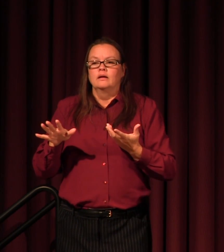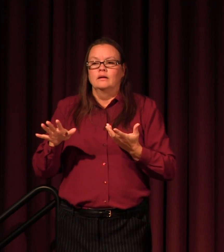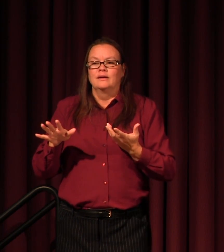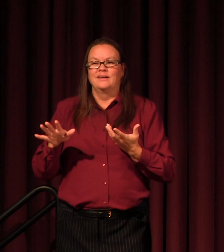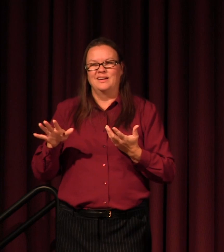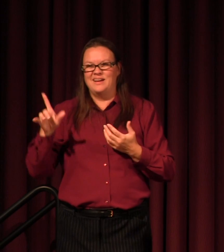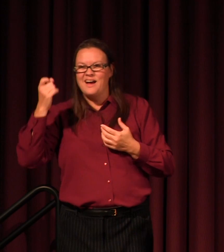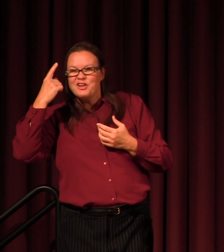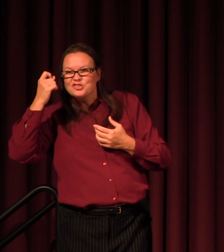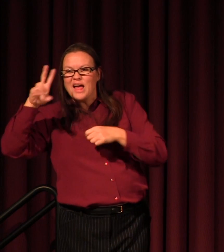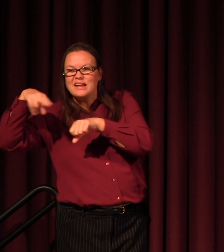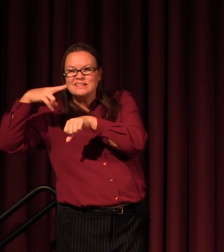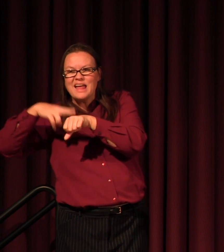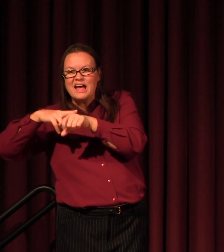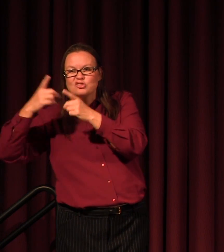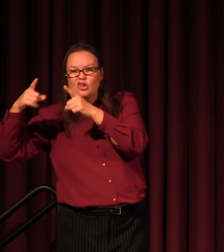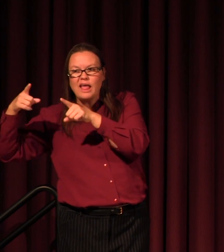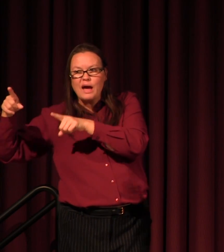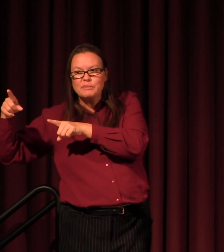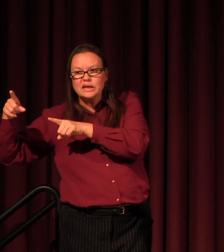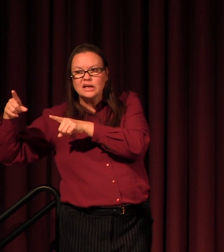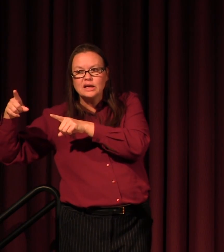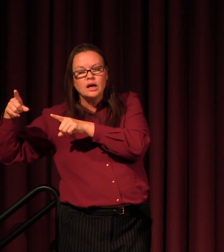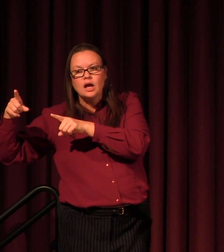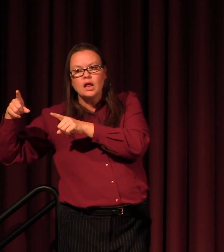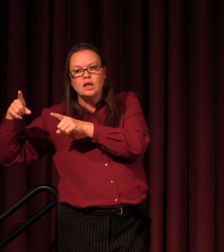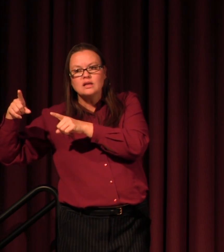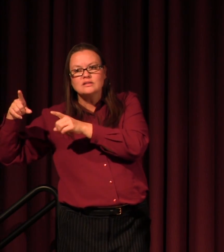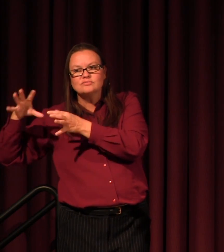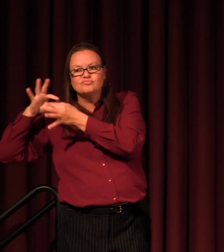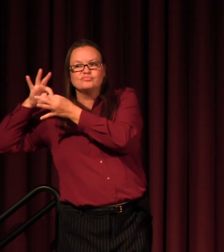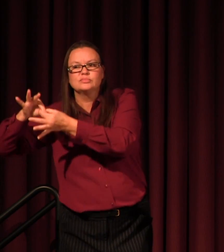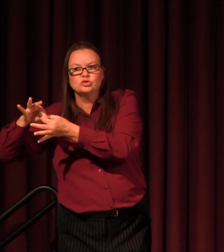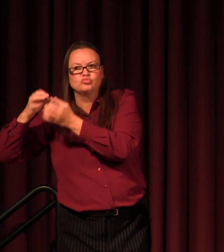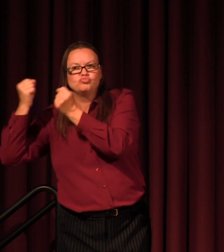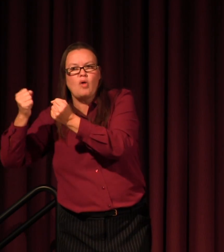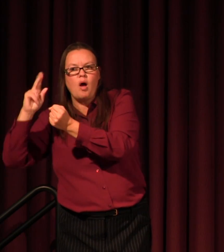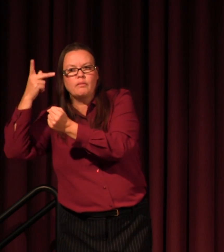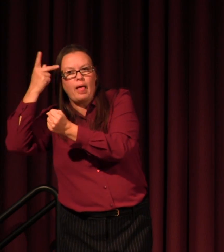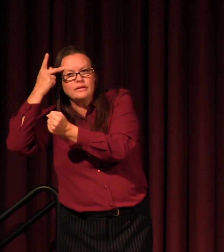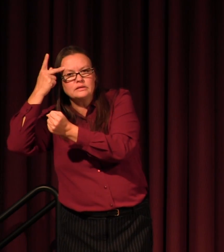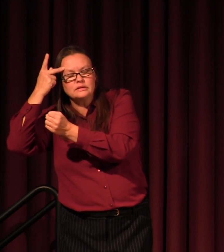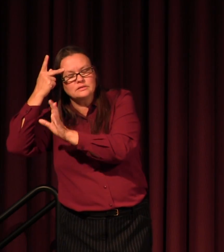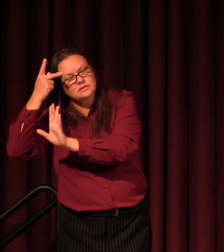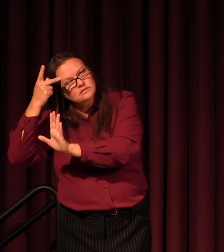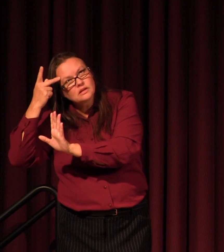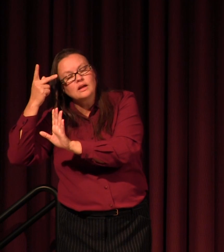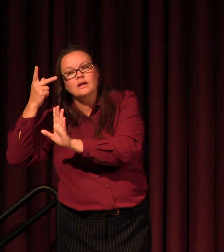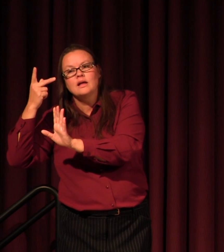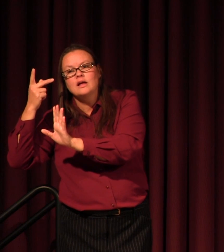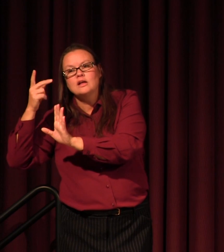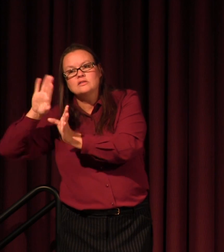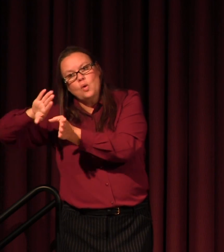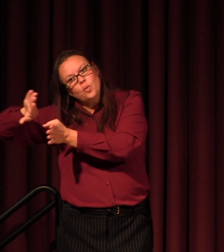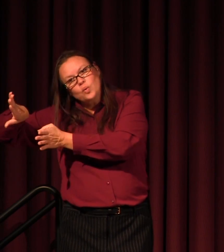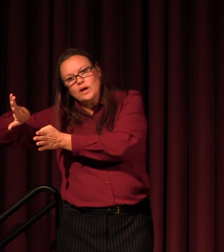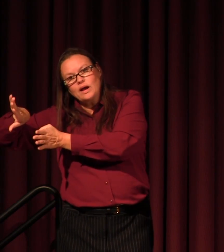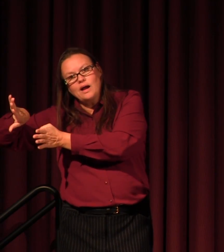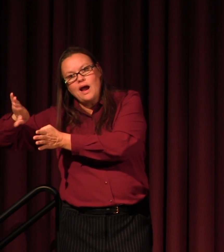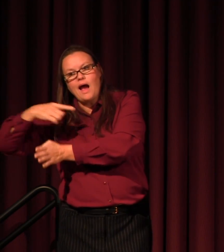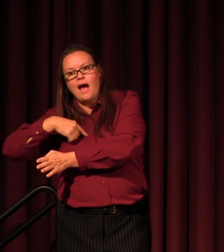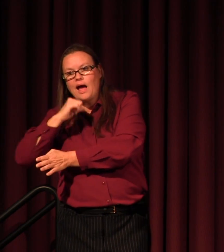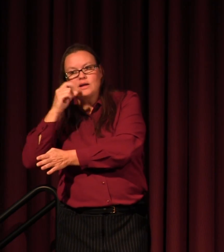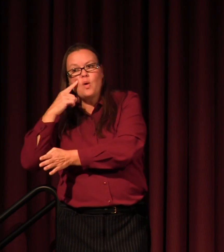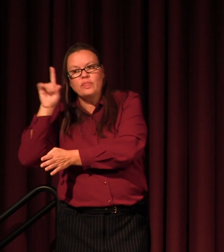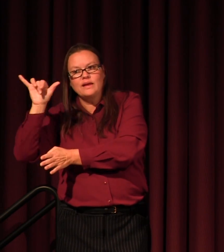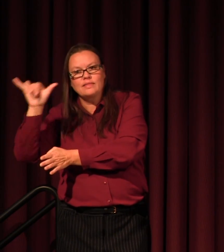most of what's happening nationally is so caught up in the national politics that it's hard for me to imagine that it's going to be super helpful in the short